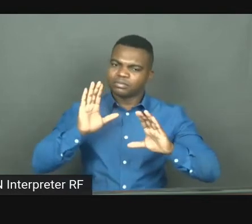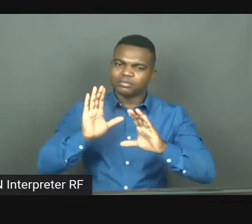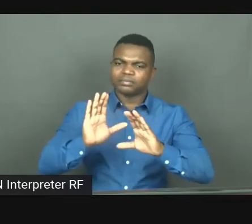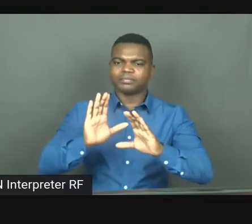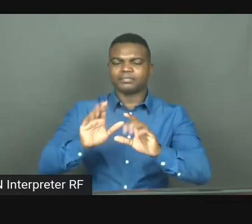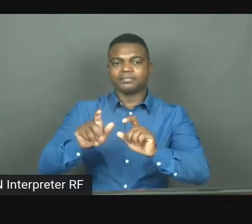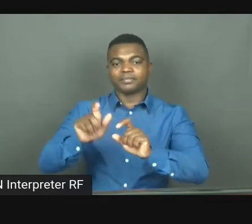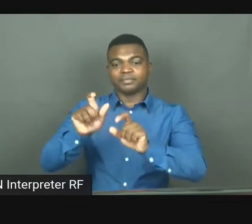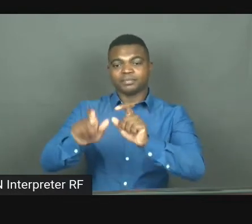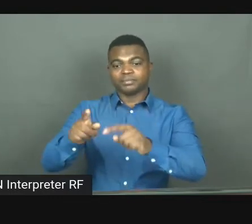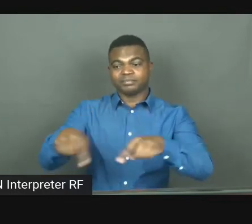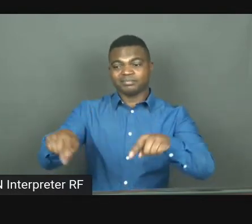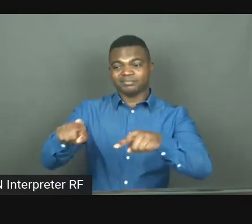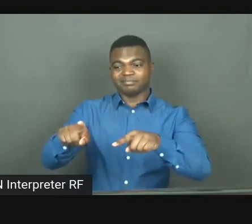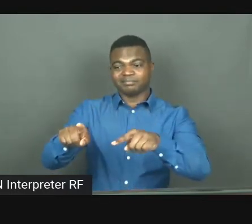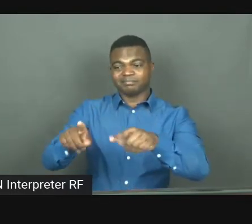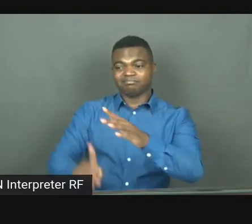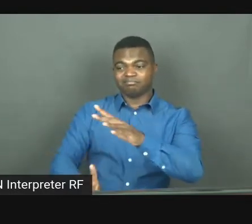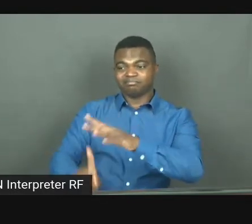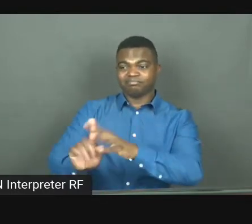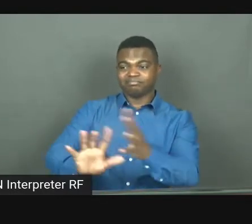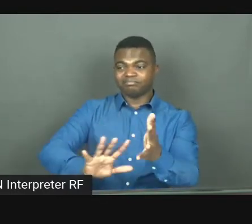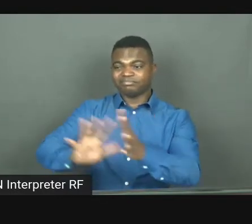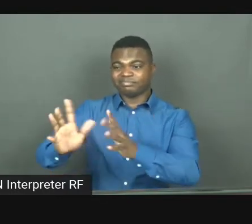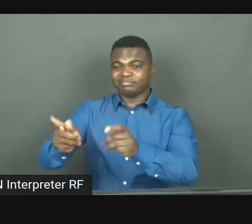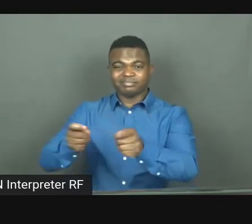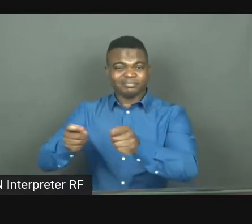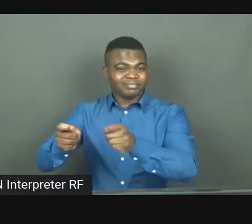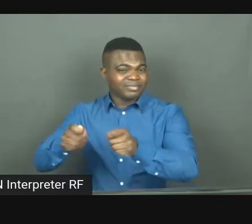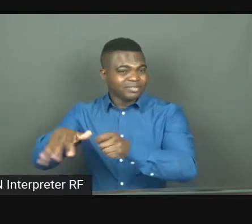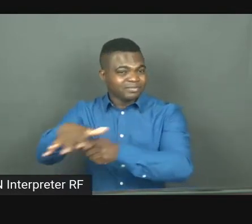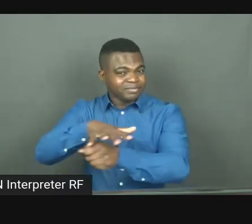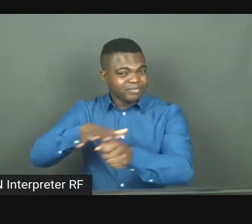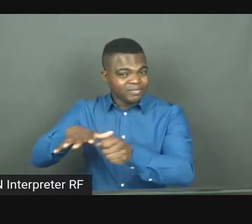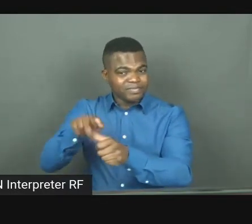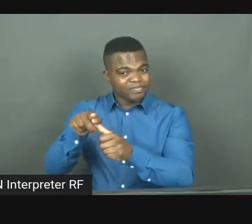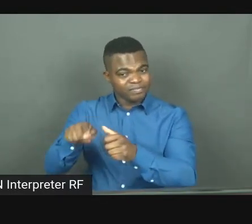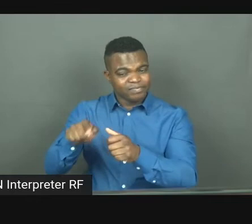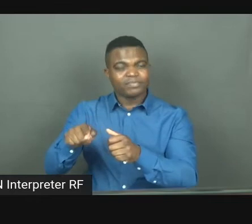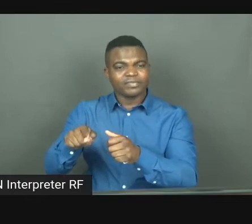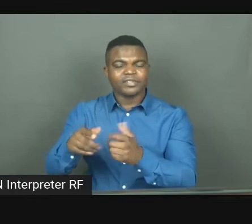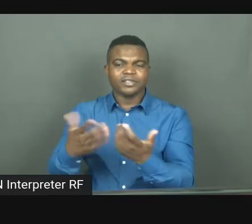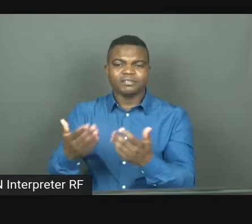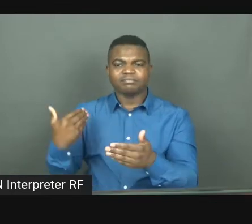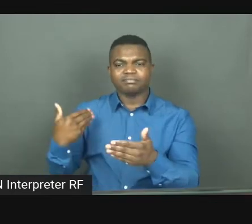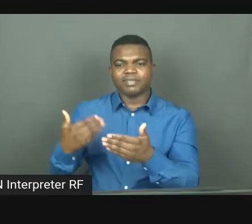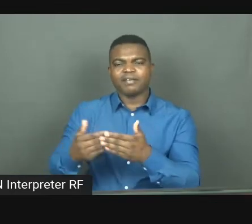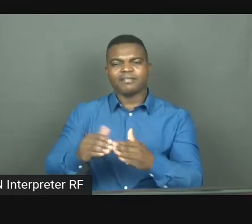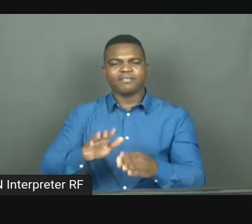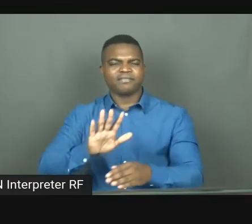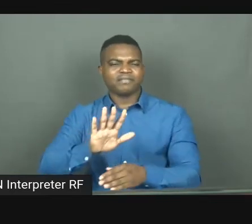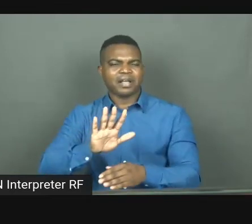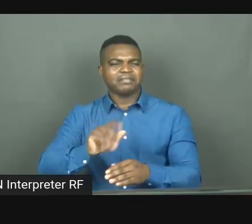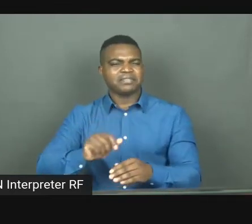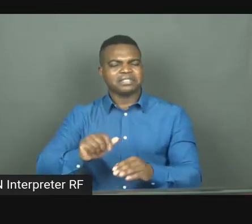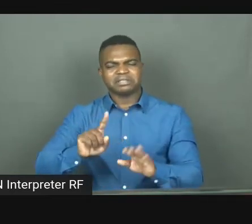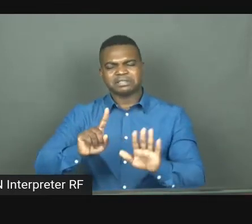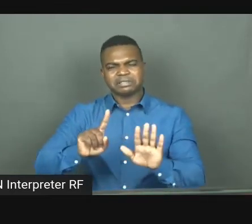now, similar to how we are now, where we were feeling that the gap between